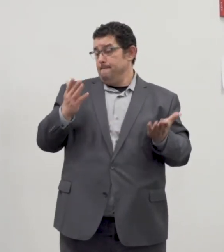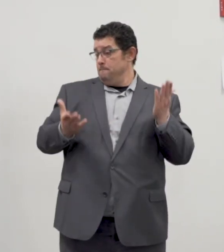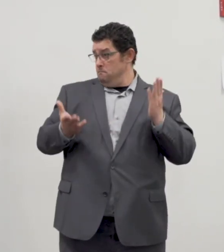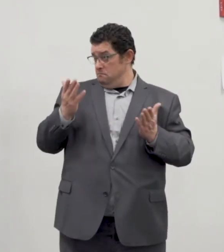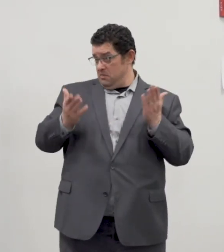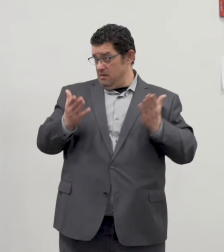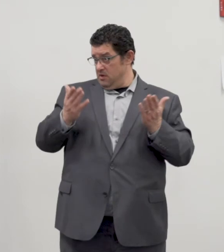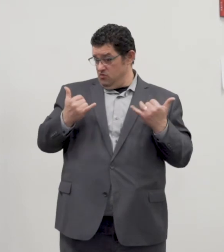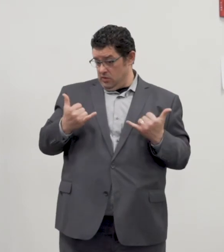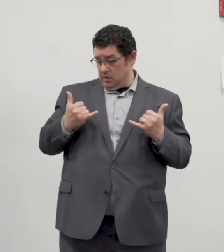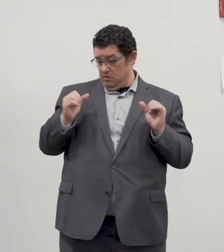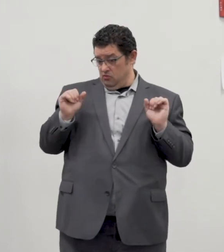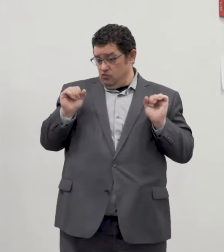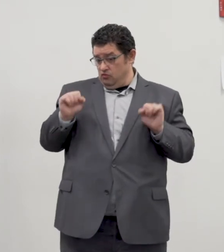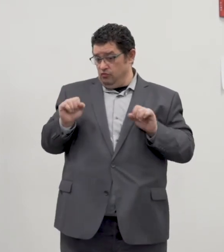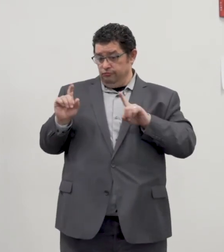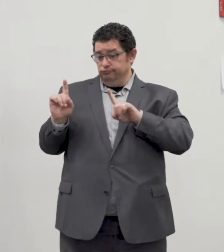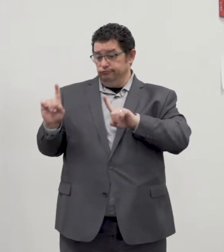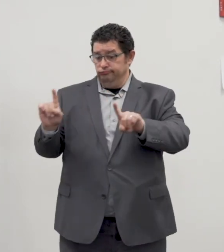go.